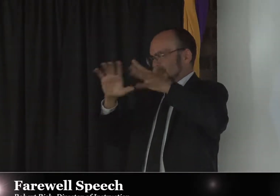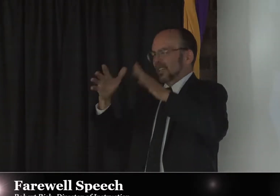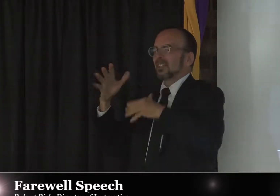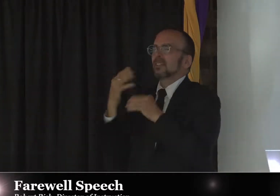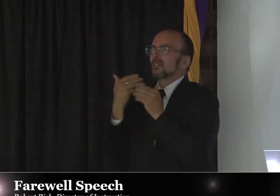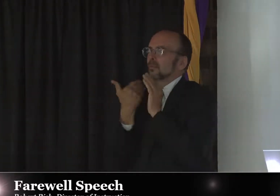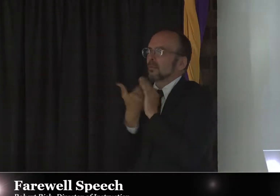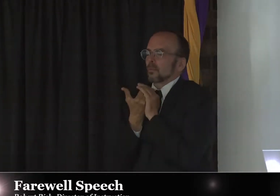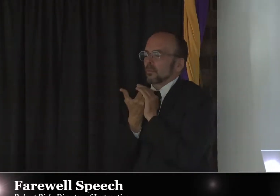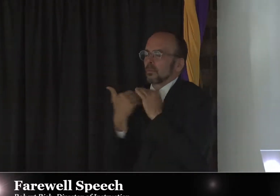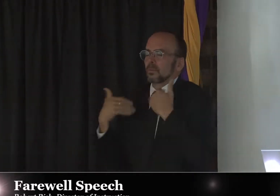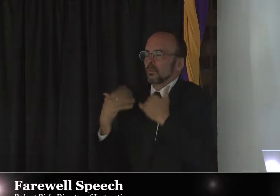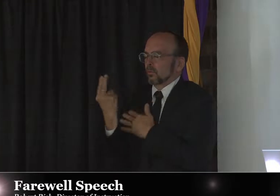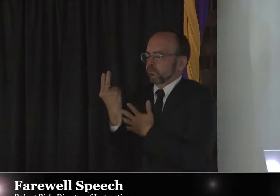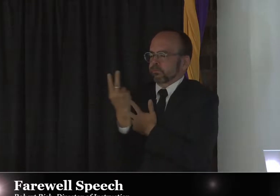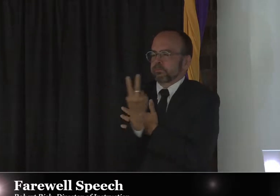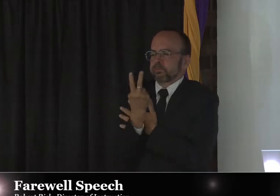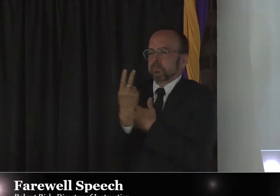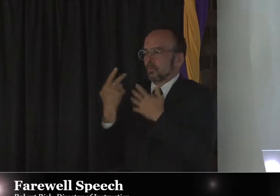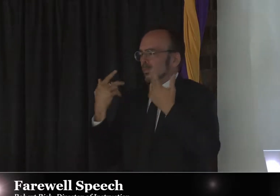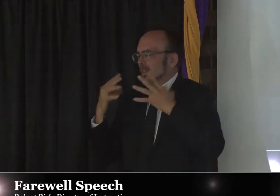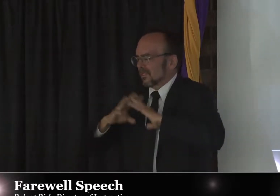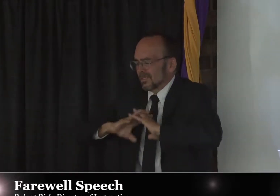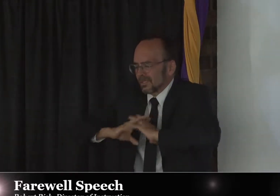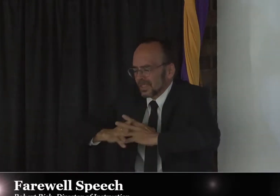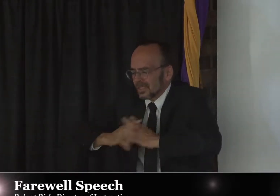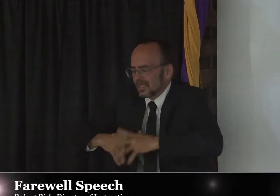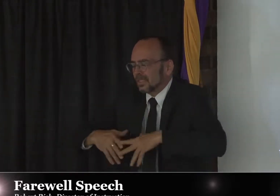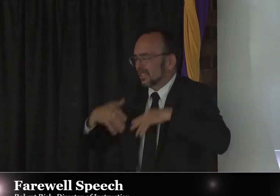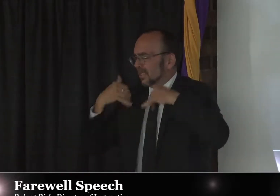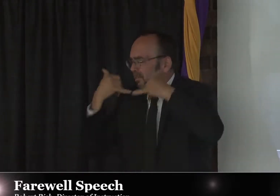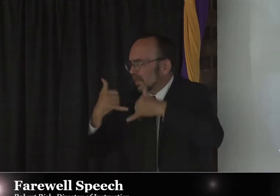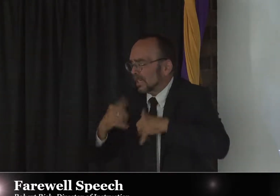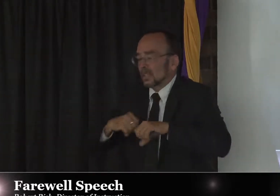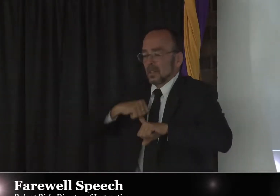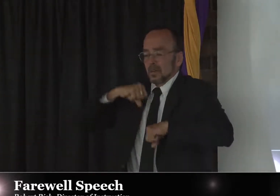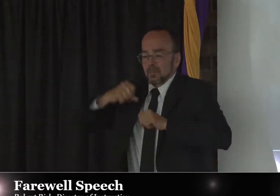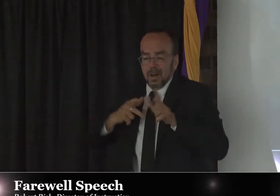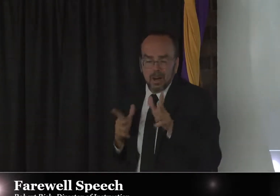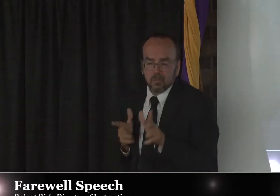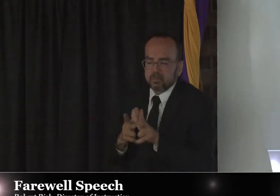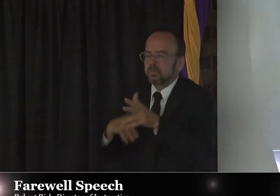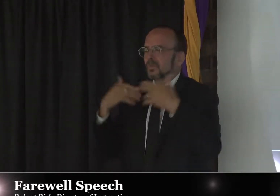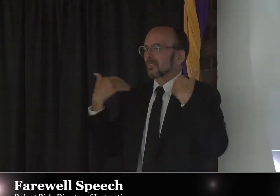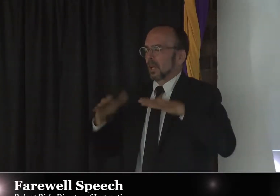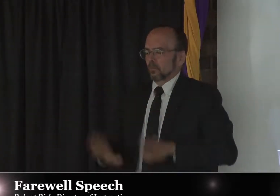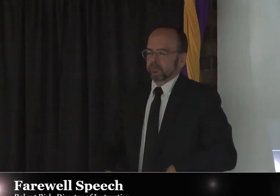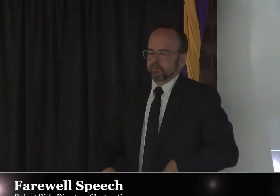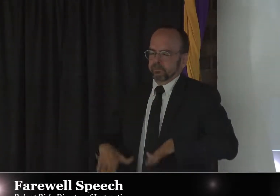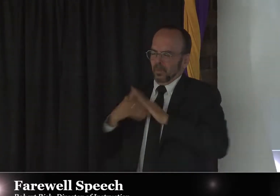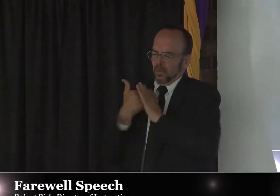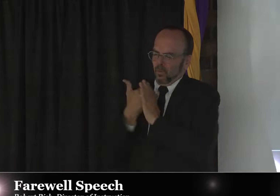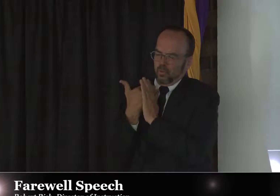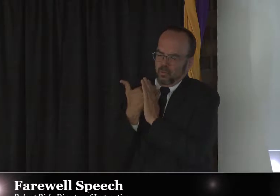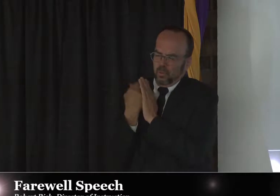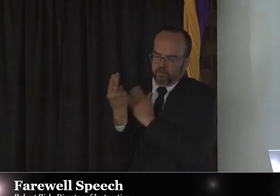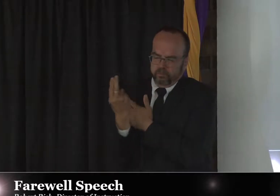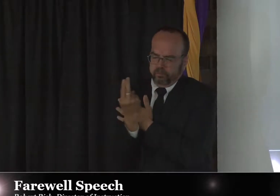2 were so close. They would wrestle and play and bike, and they grew up so